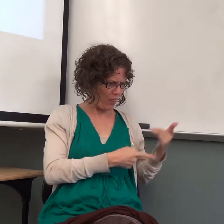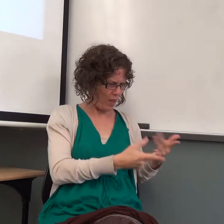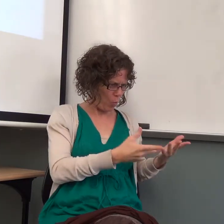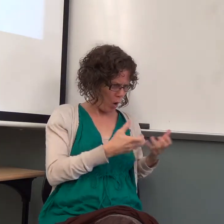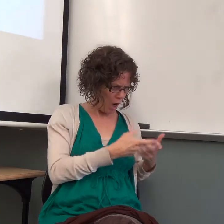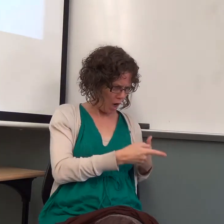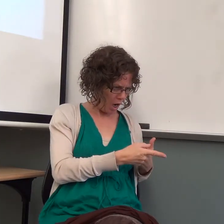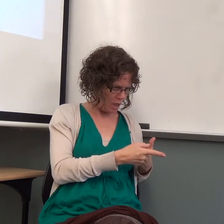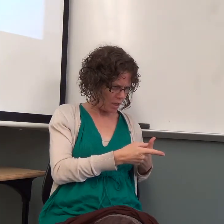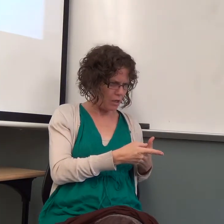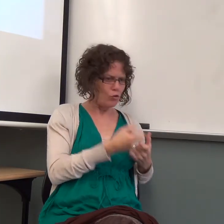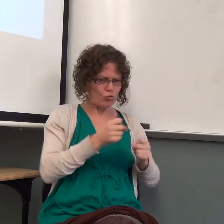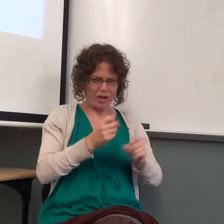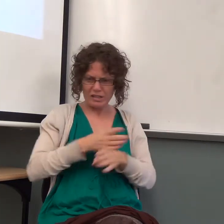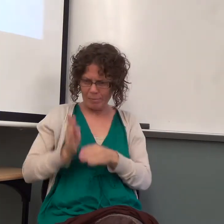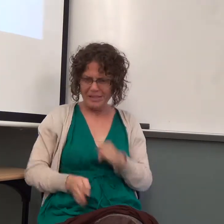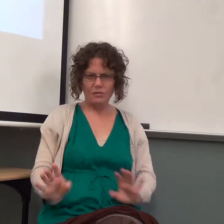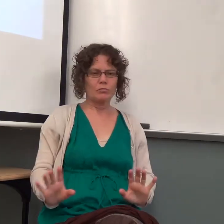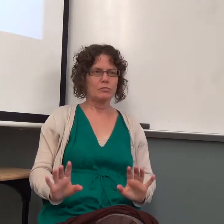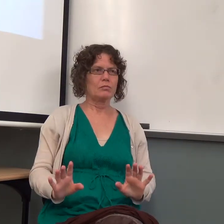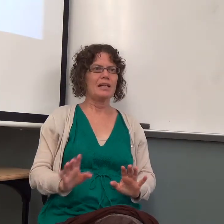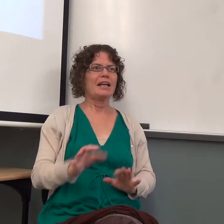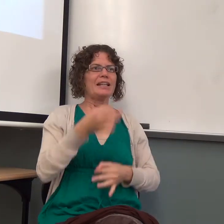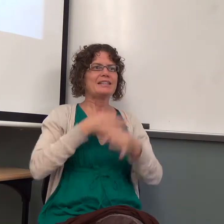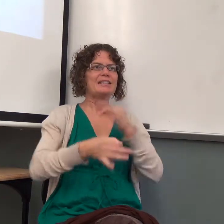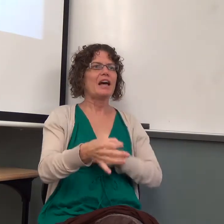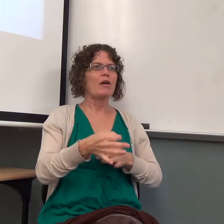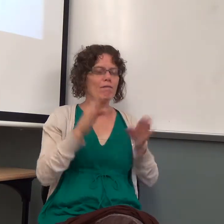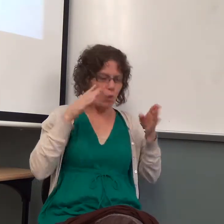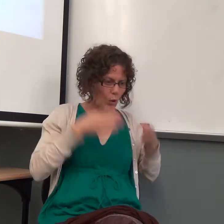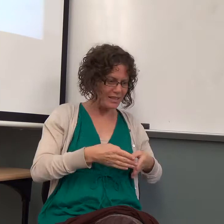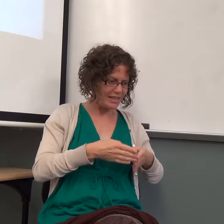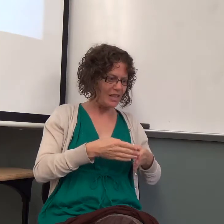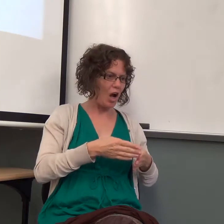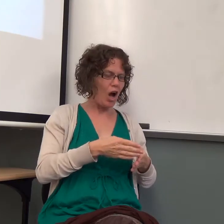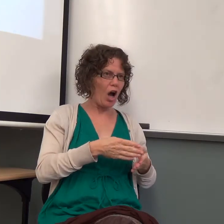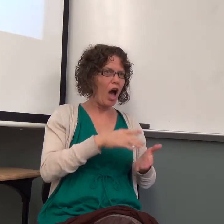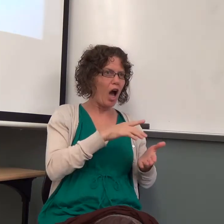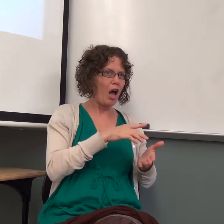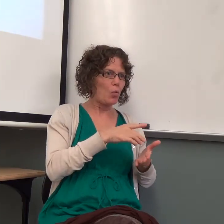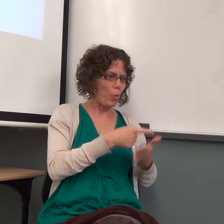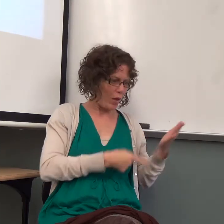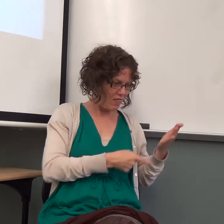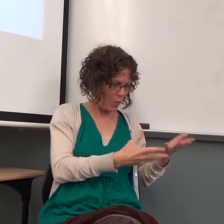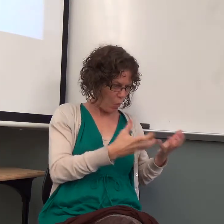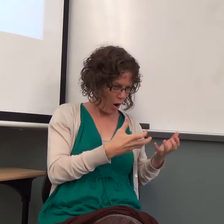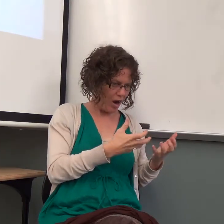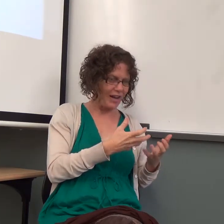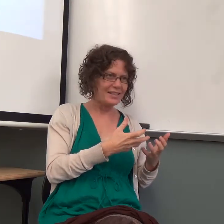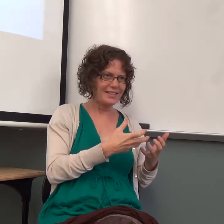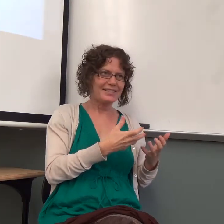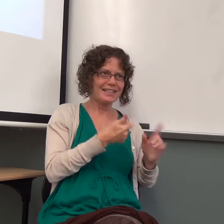instead of focusing on the assignment itself. So when you go to write a paragraph, instead of thinking